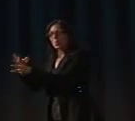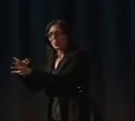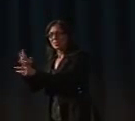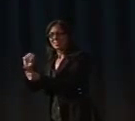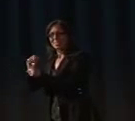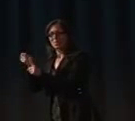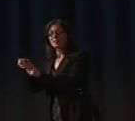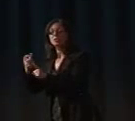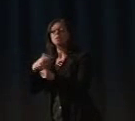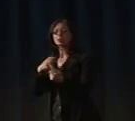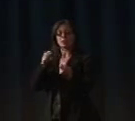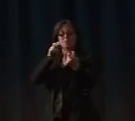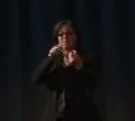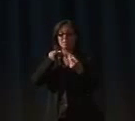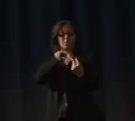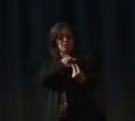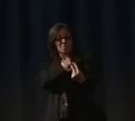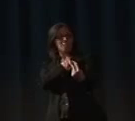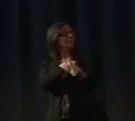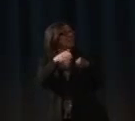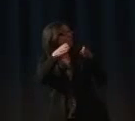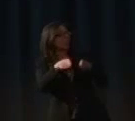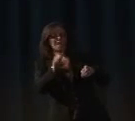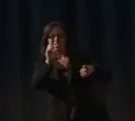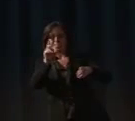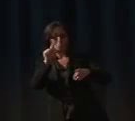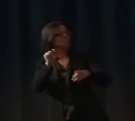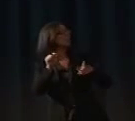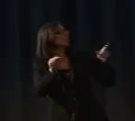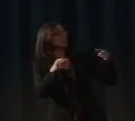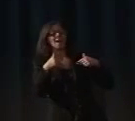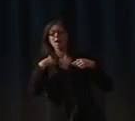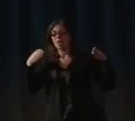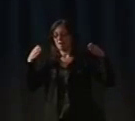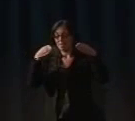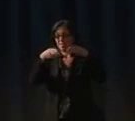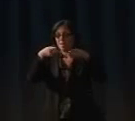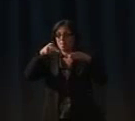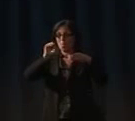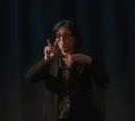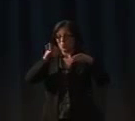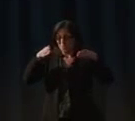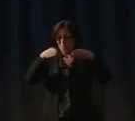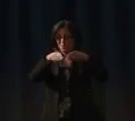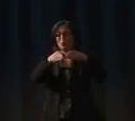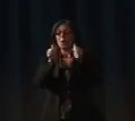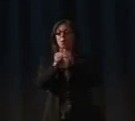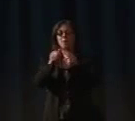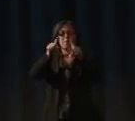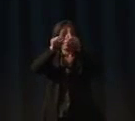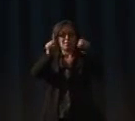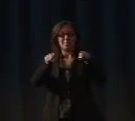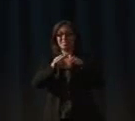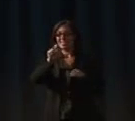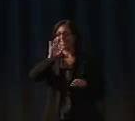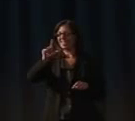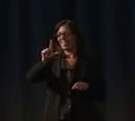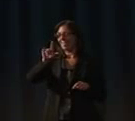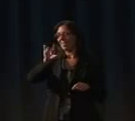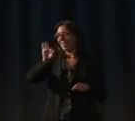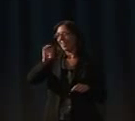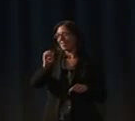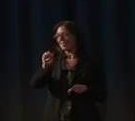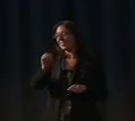the point of view, the above there, and the still life. My argument is that lots of our philosophy come from